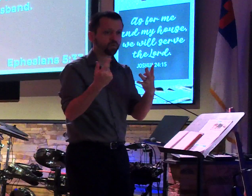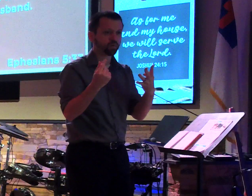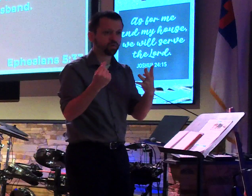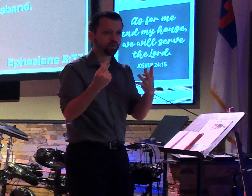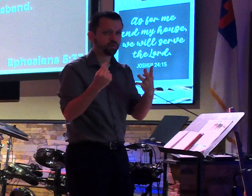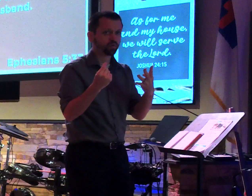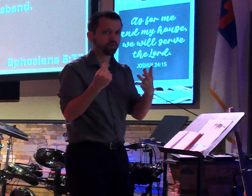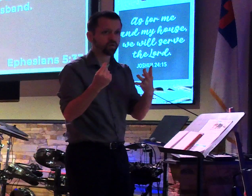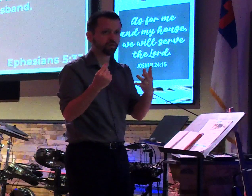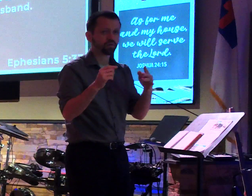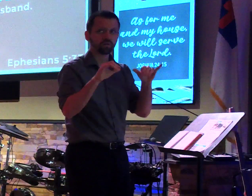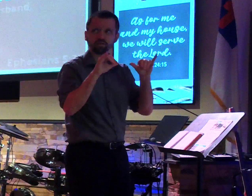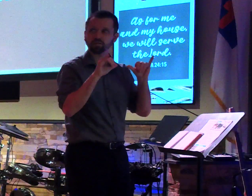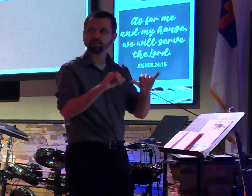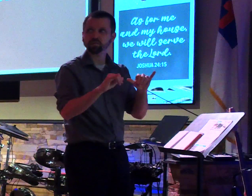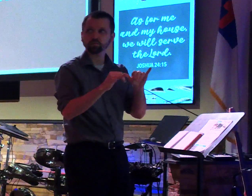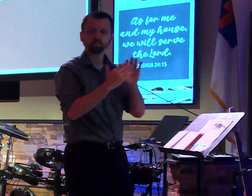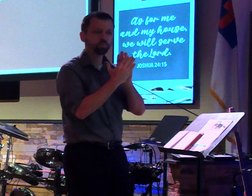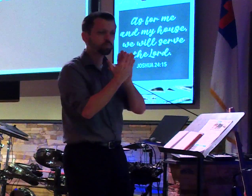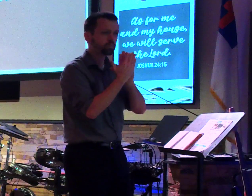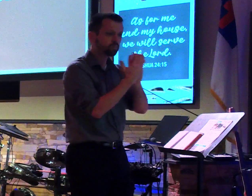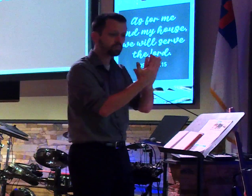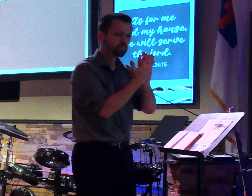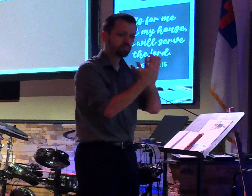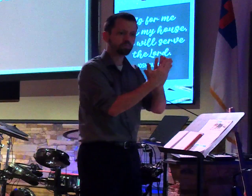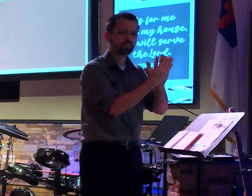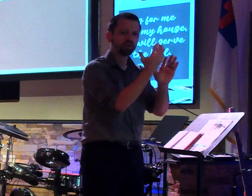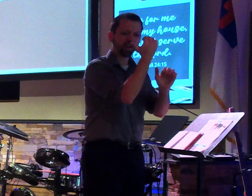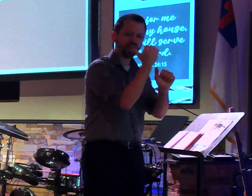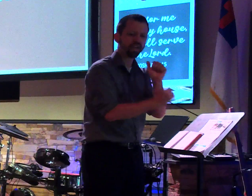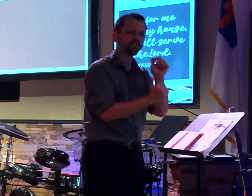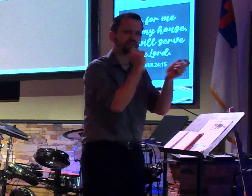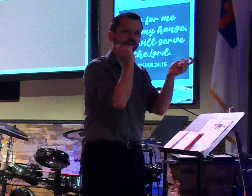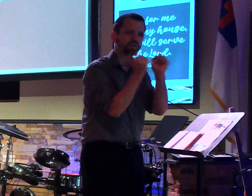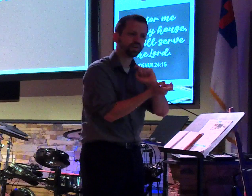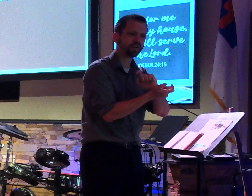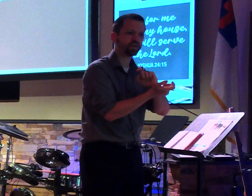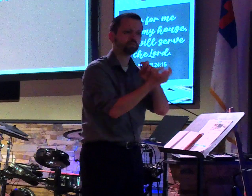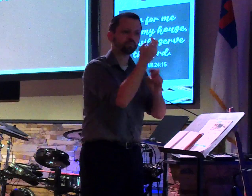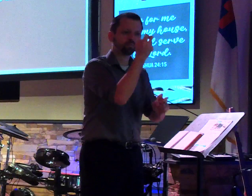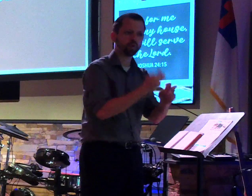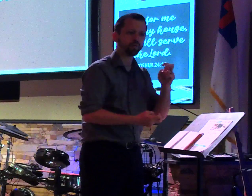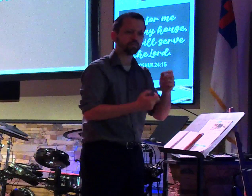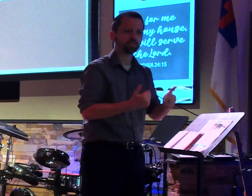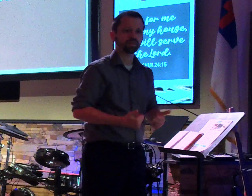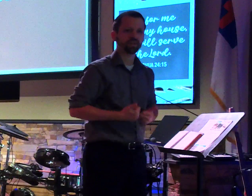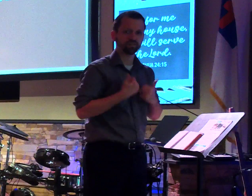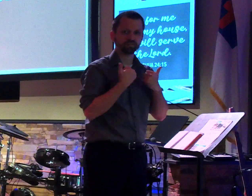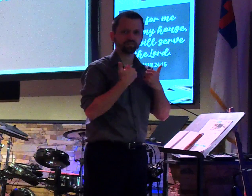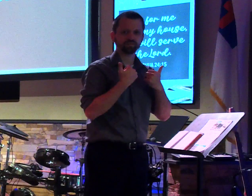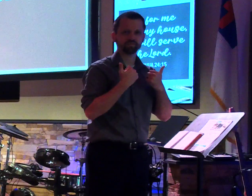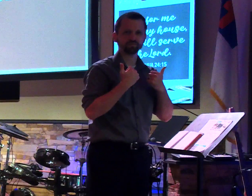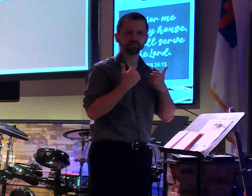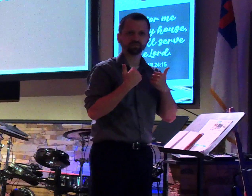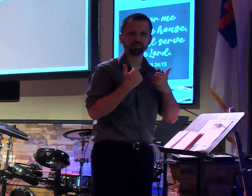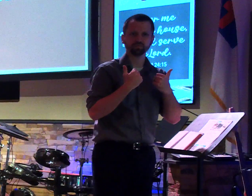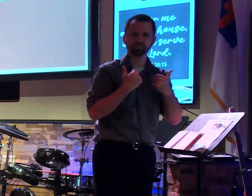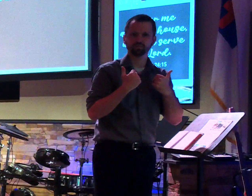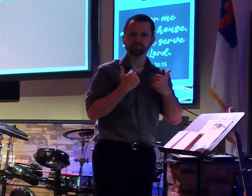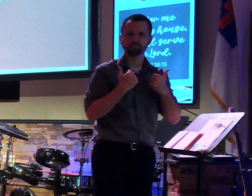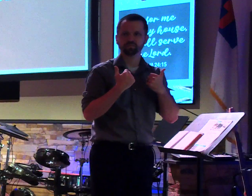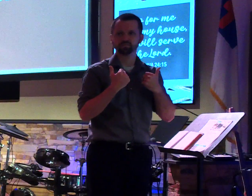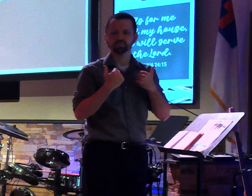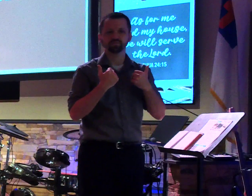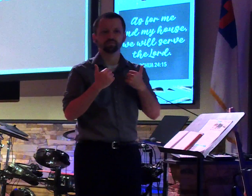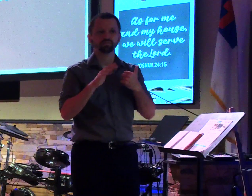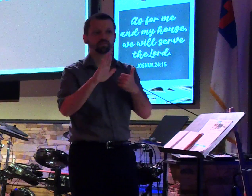stay intimate through every change and trial. This is so important. Unfortunately, when